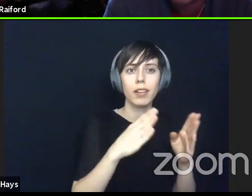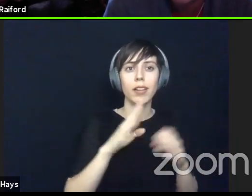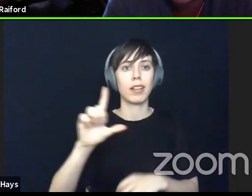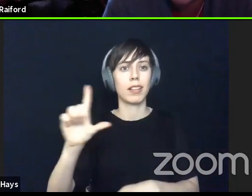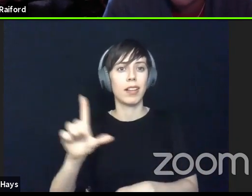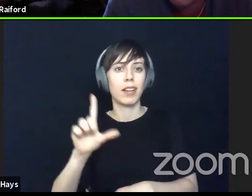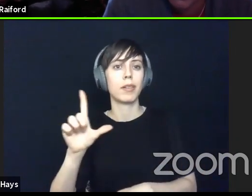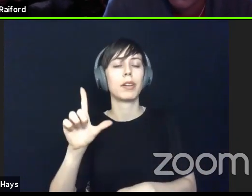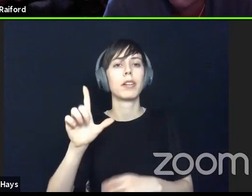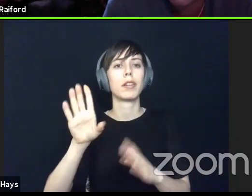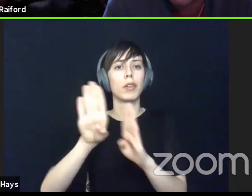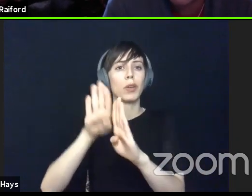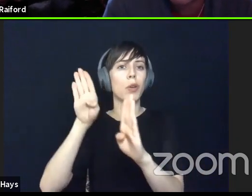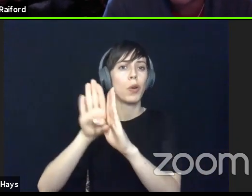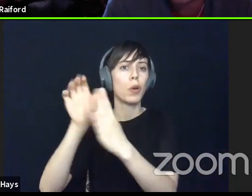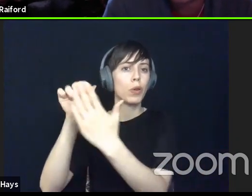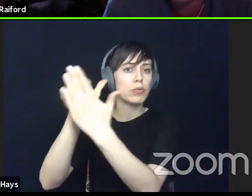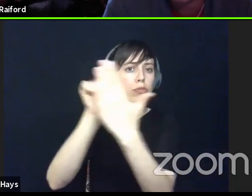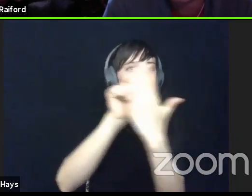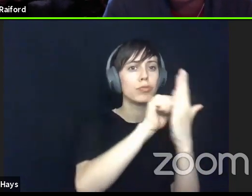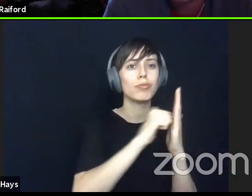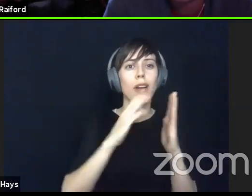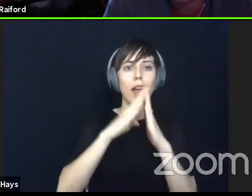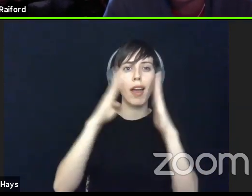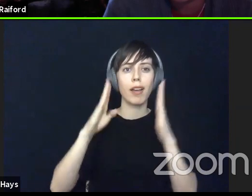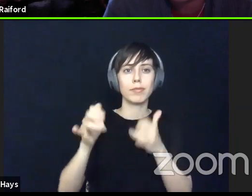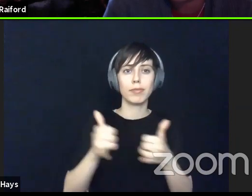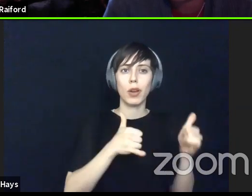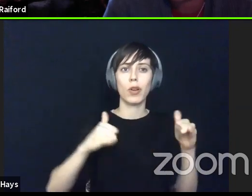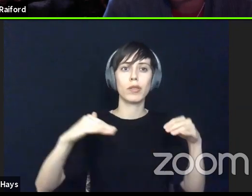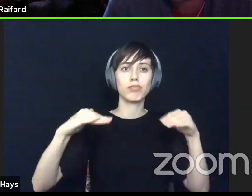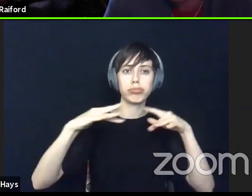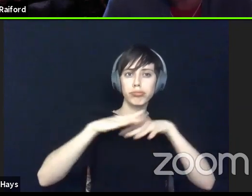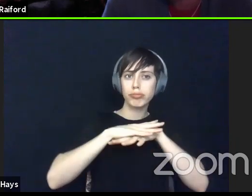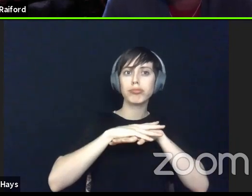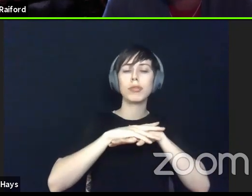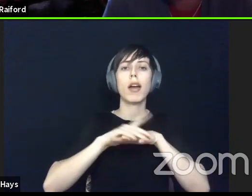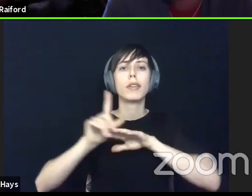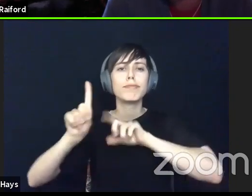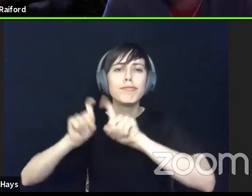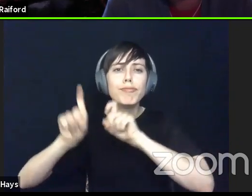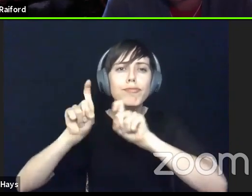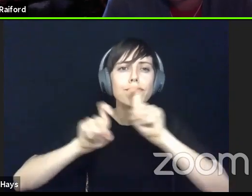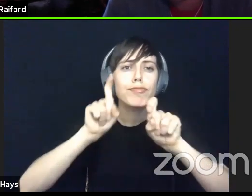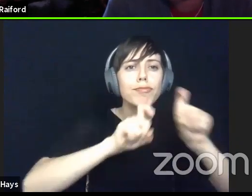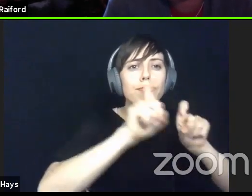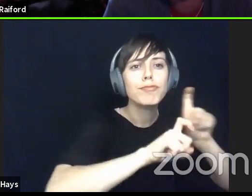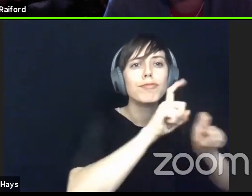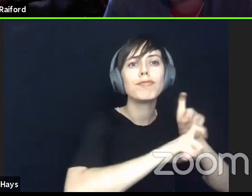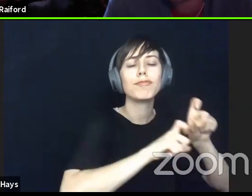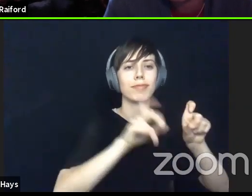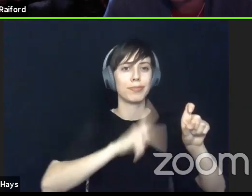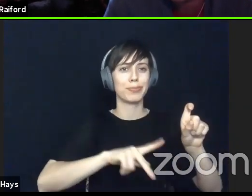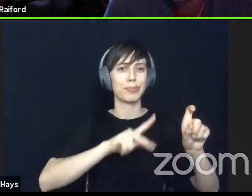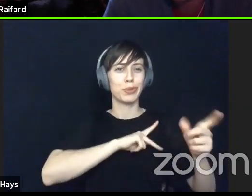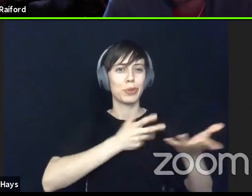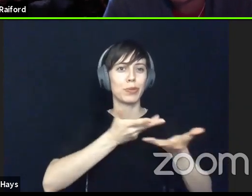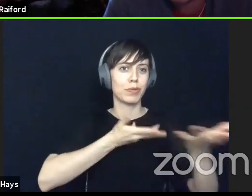canvassing, house parties. And so one of the things that we wanted to get out of everybody, because we started a little